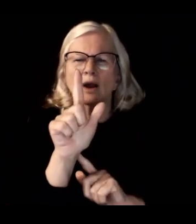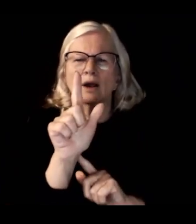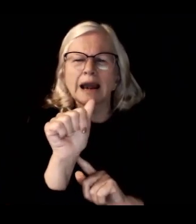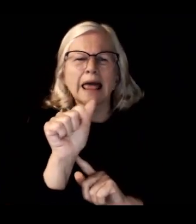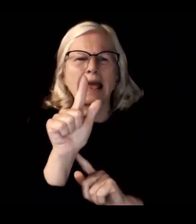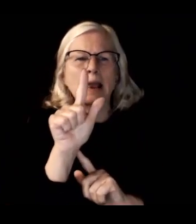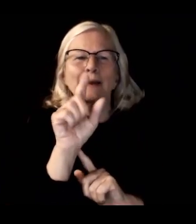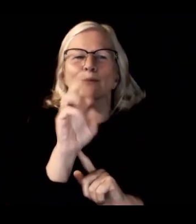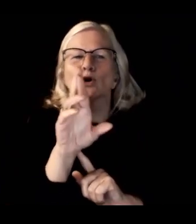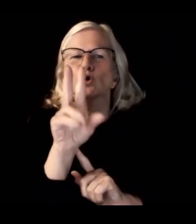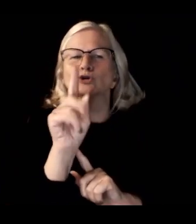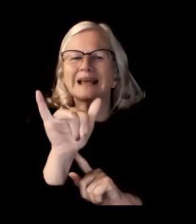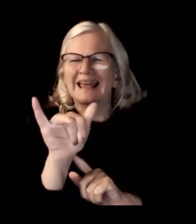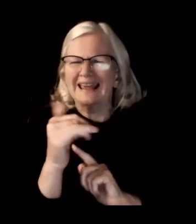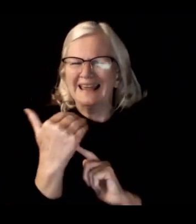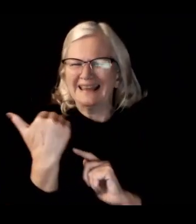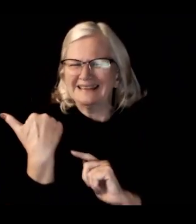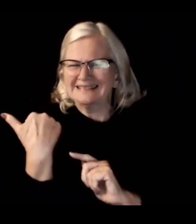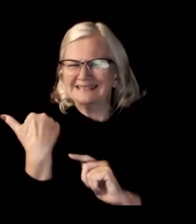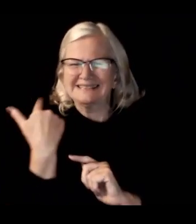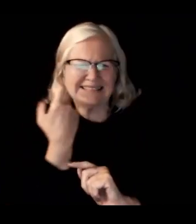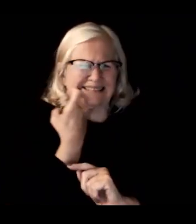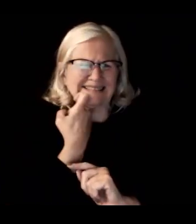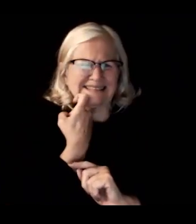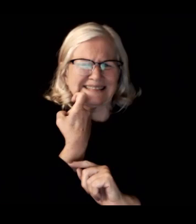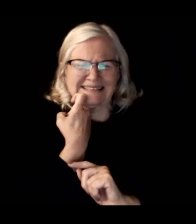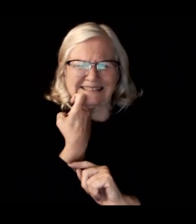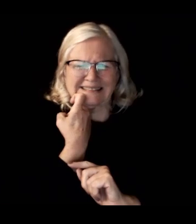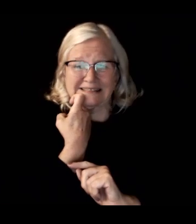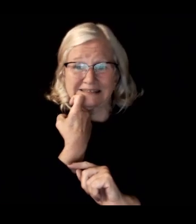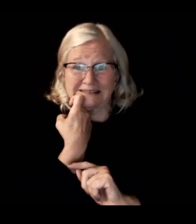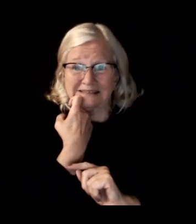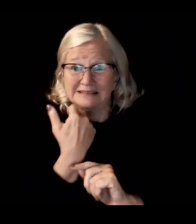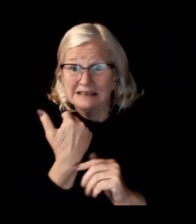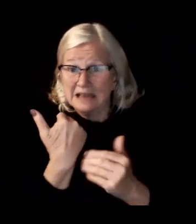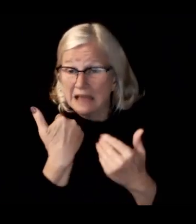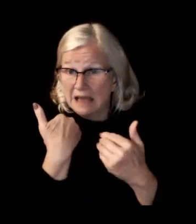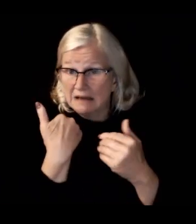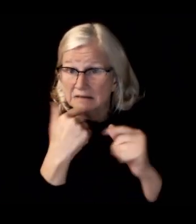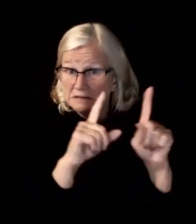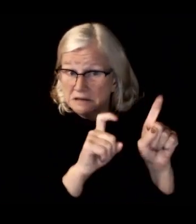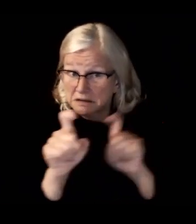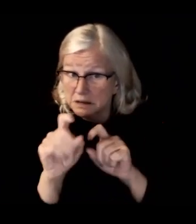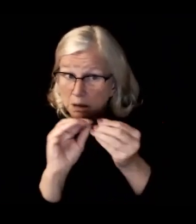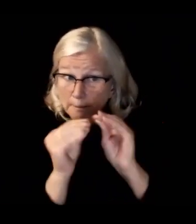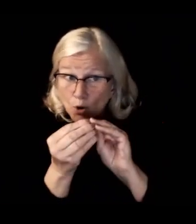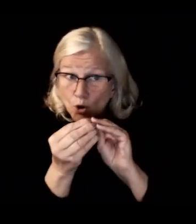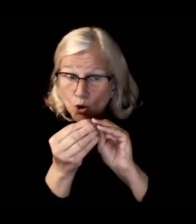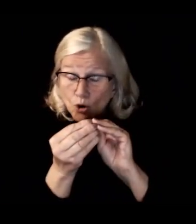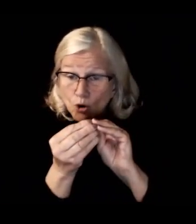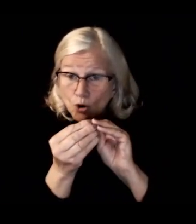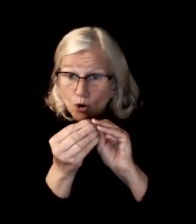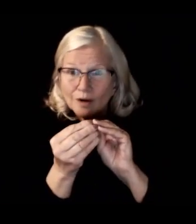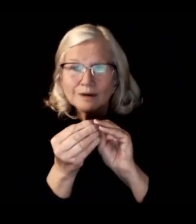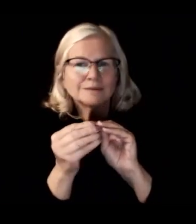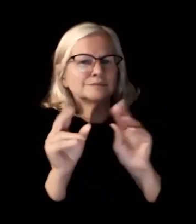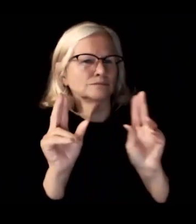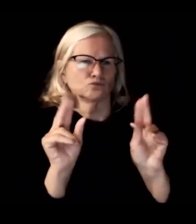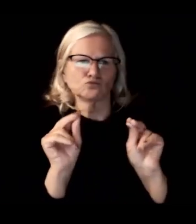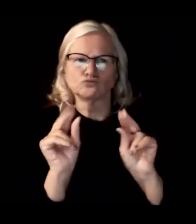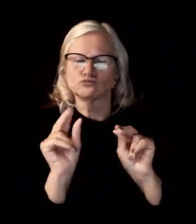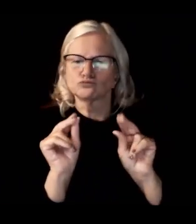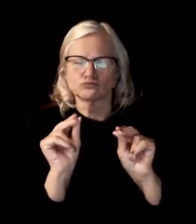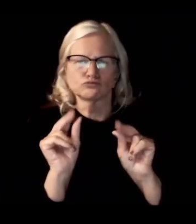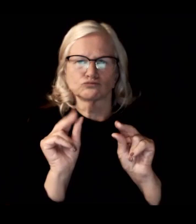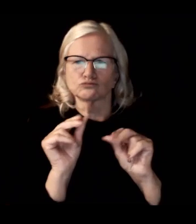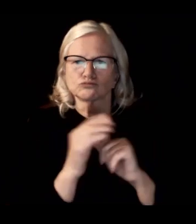now, but any preliminary figures on that yet? No, we generally, the most